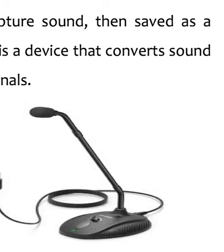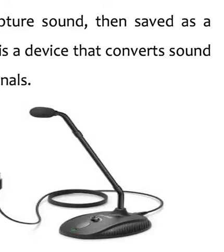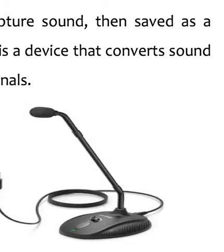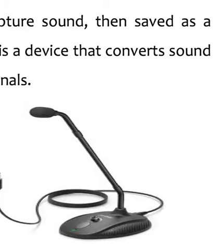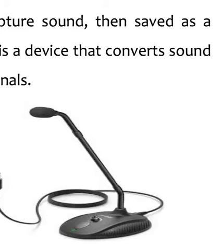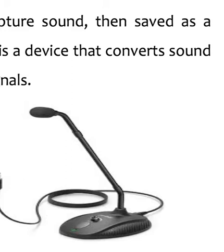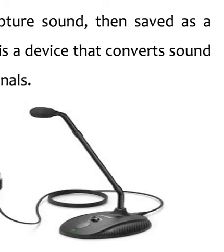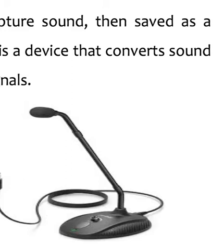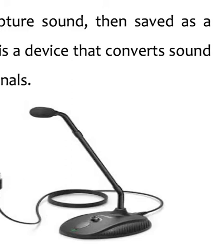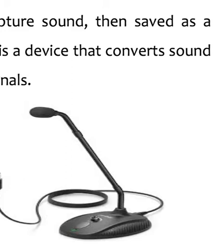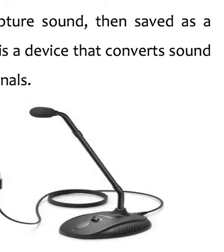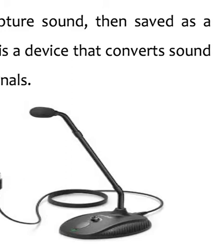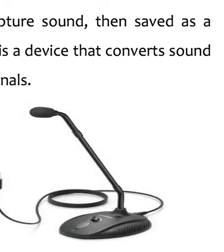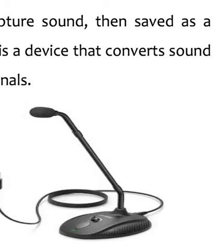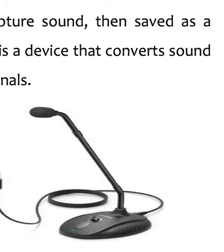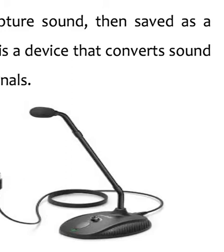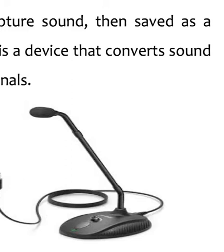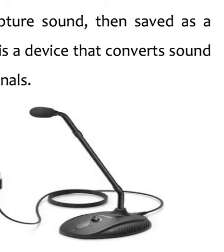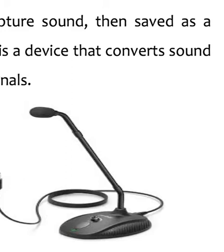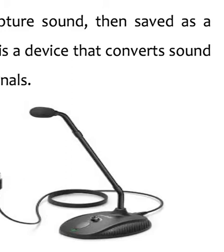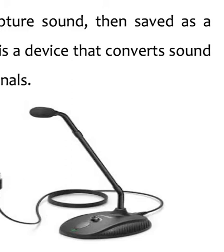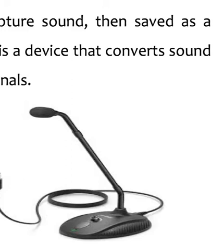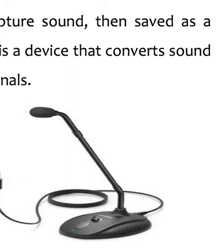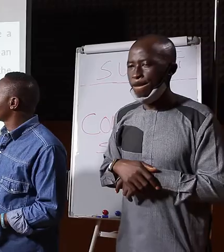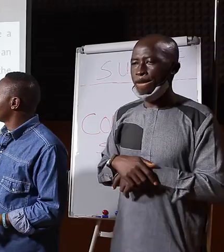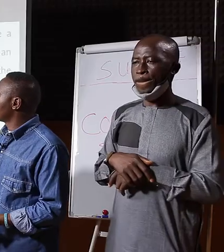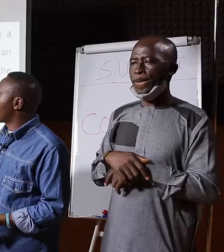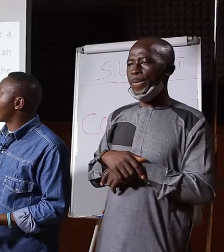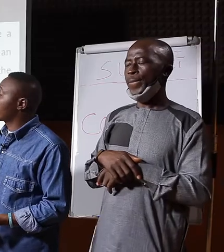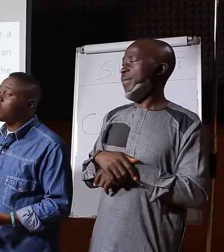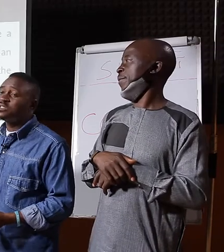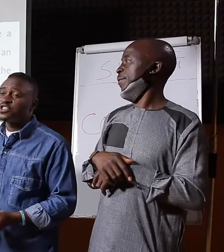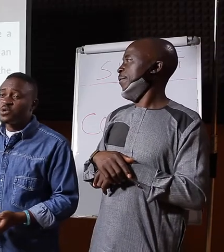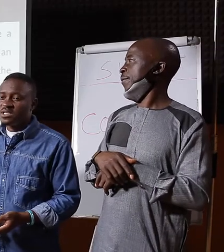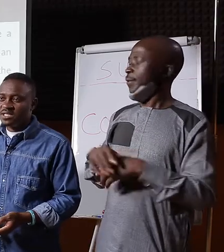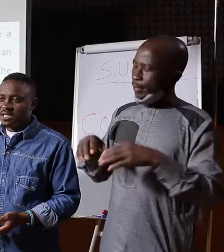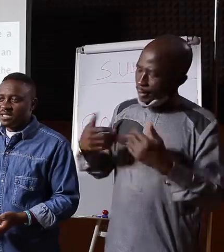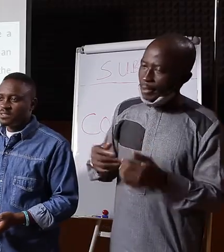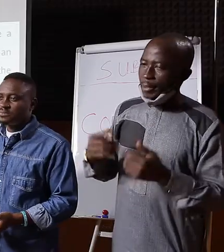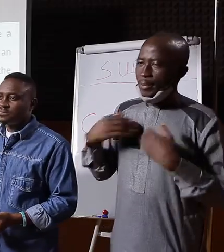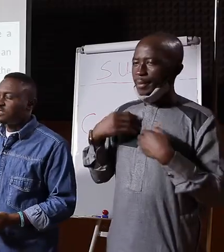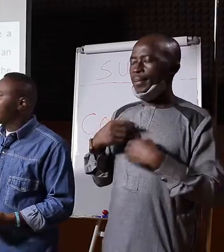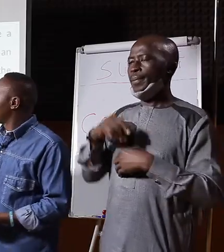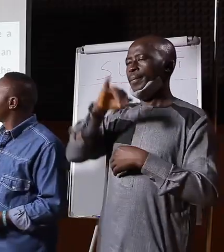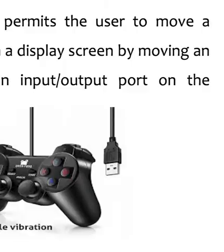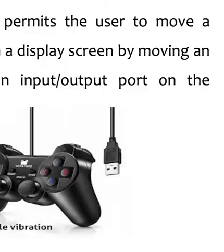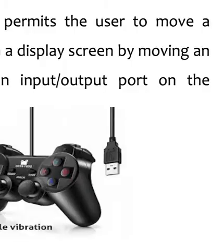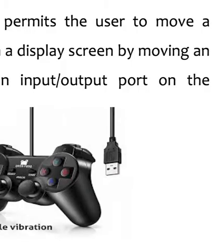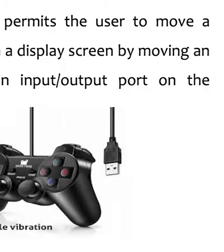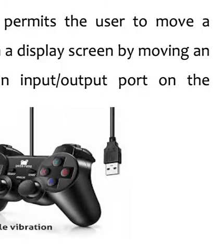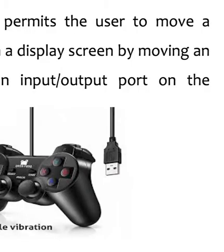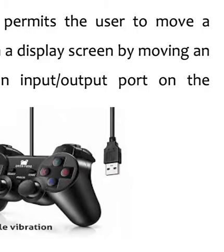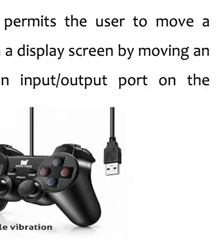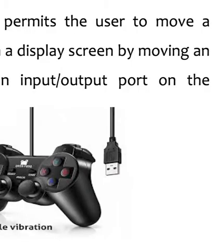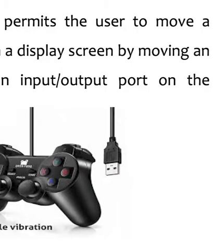2 different types of microphones and a lot of them. We have what we call the joystick. The